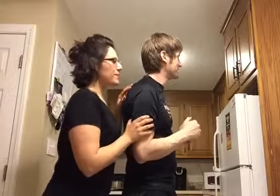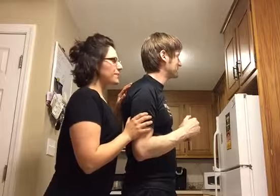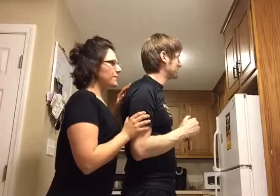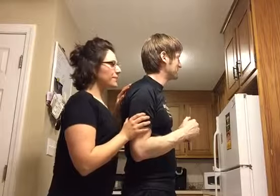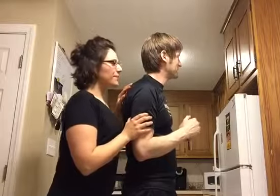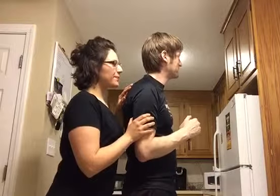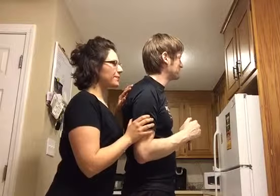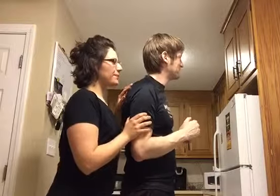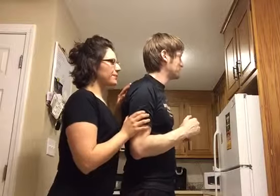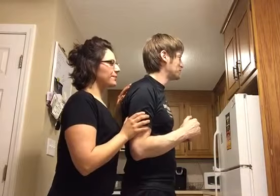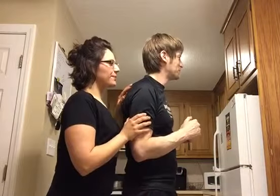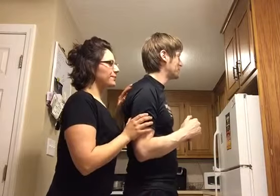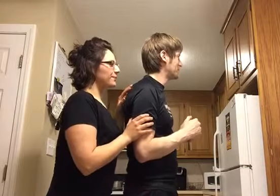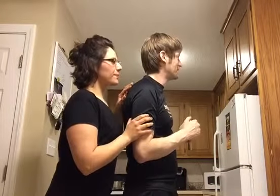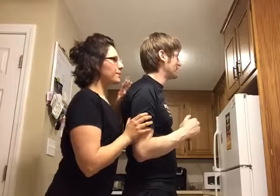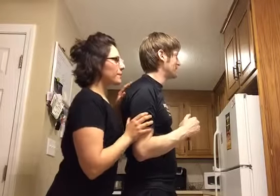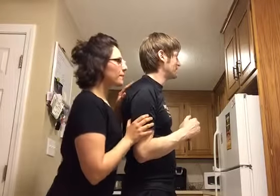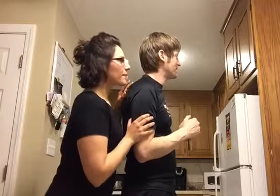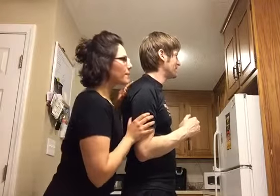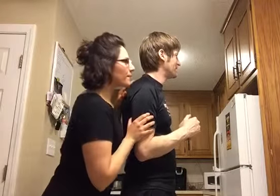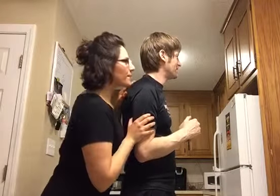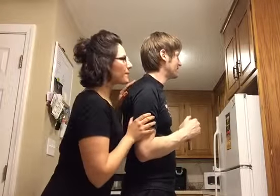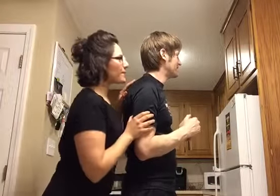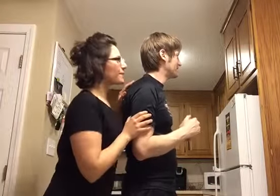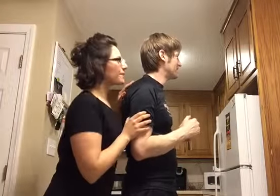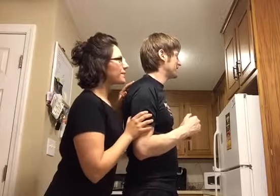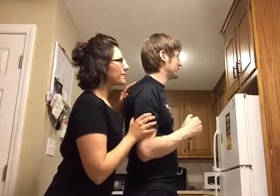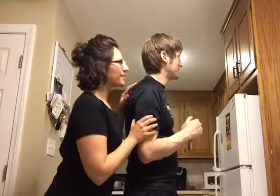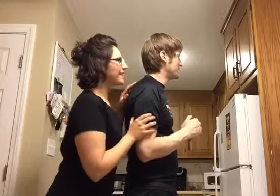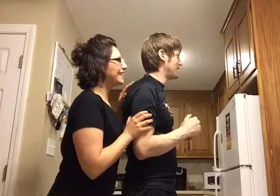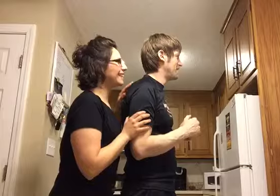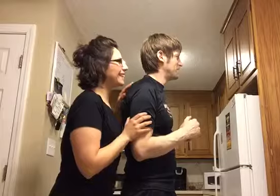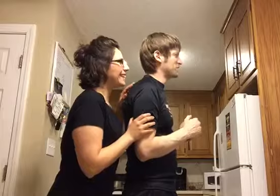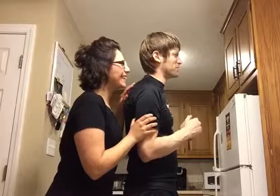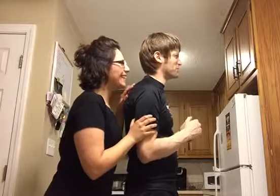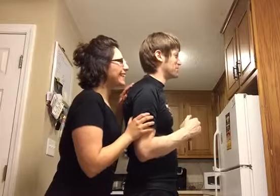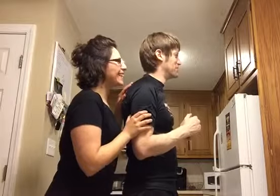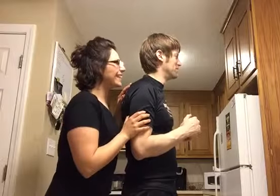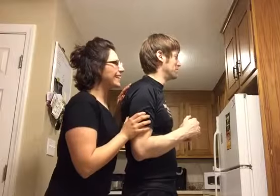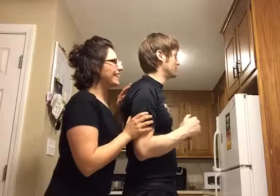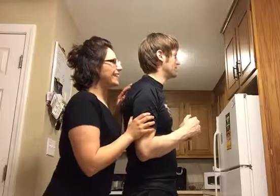I just hope to keep that going.